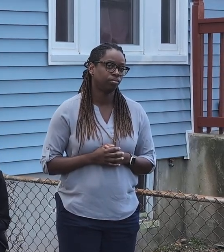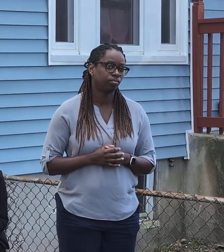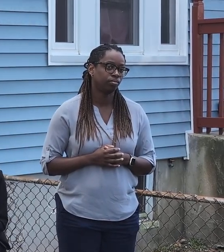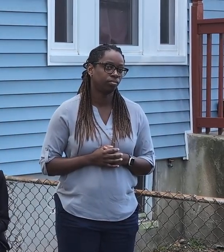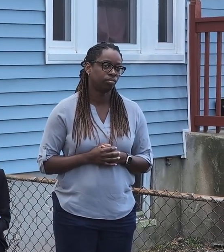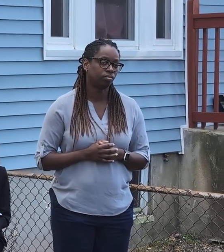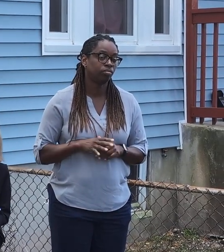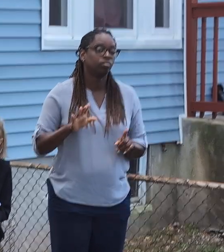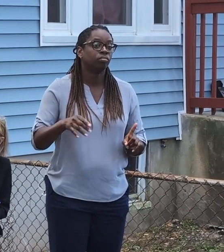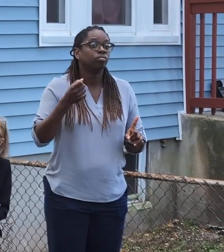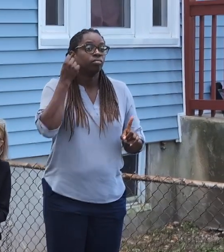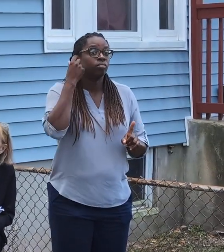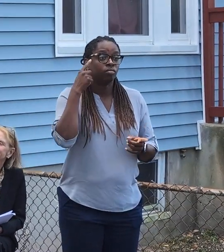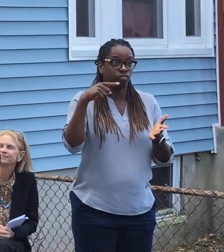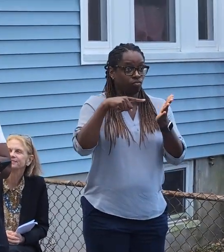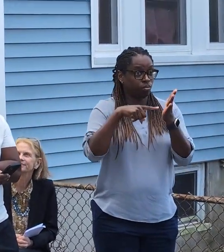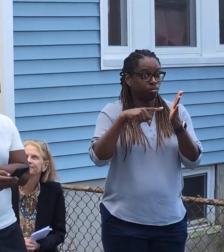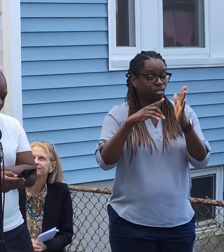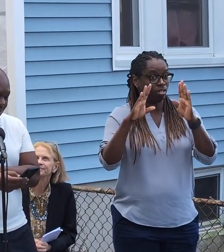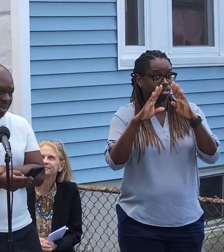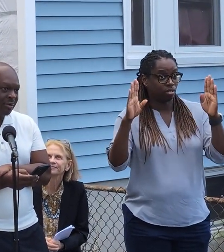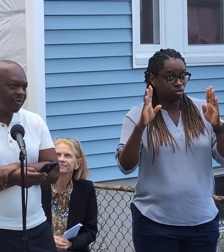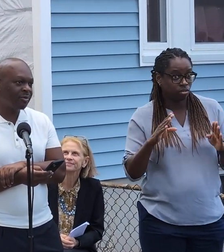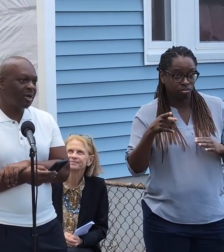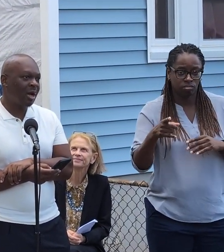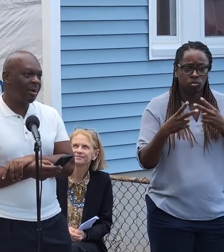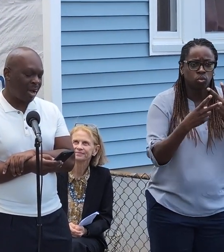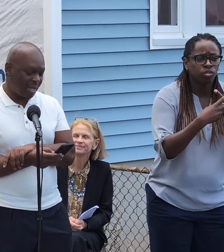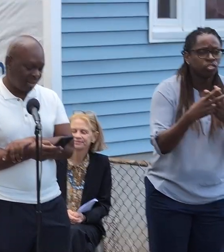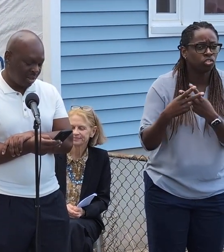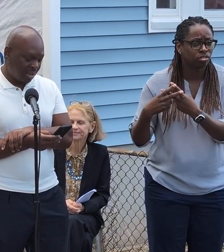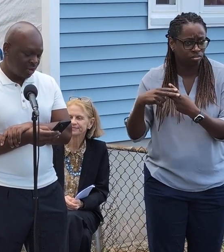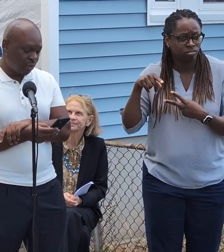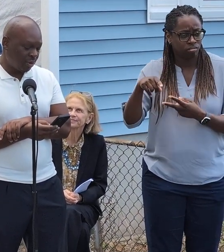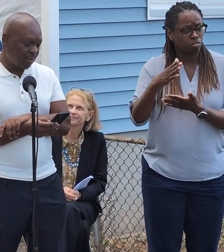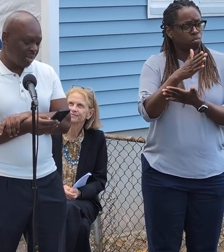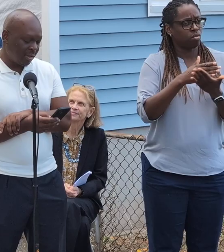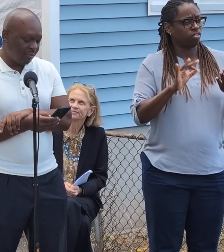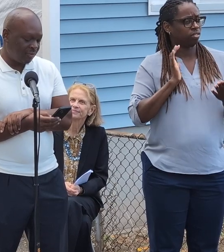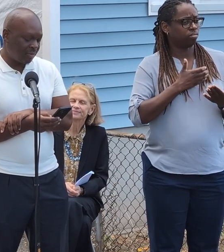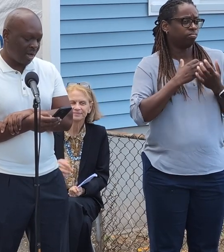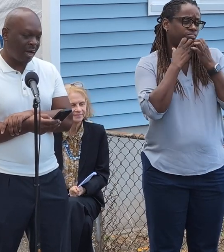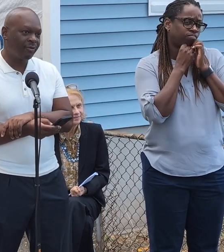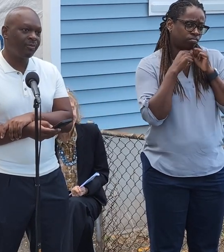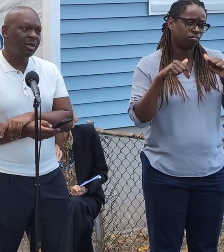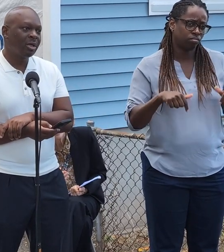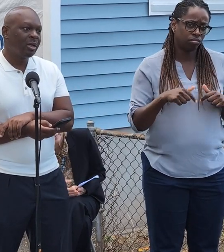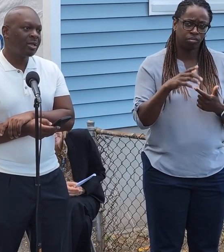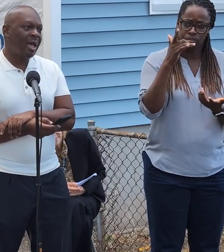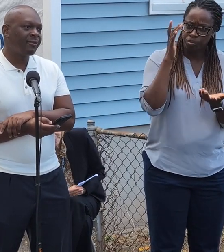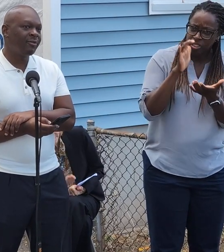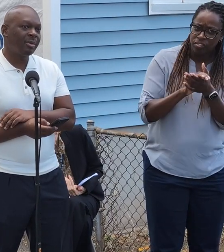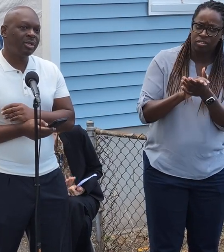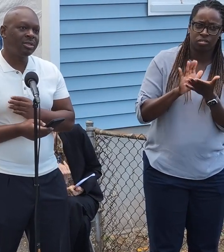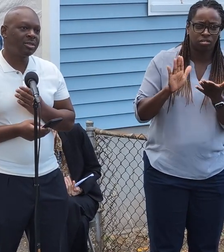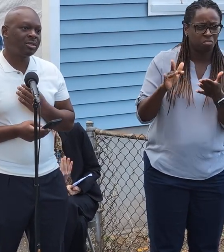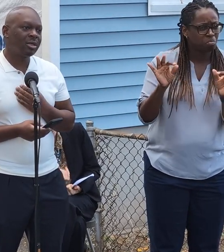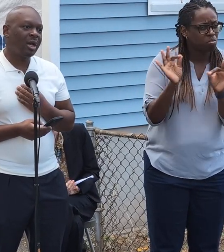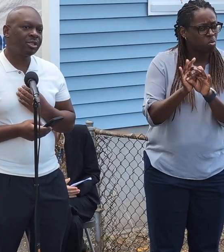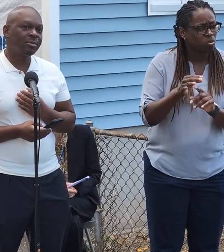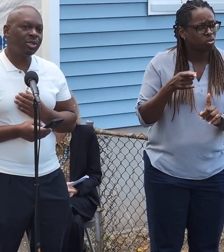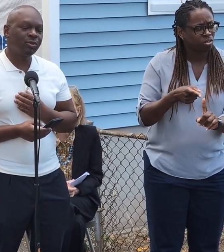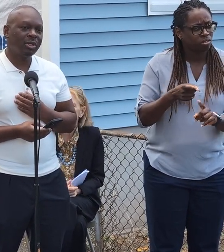Preserving affordable housing is at the core of my belief. I truly believe that